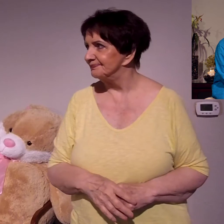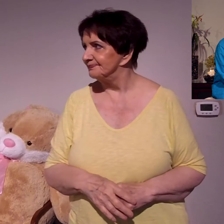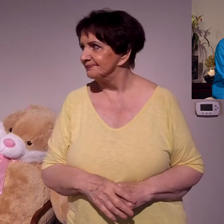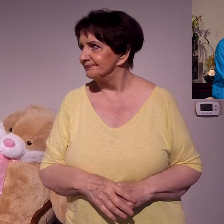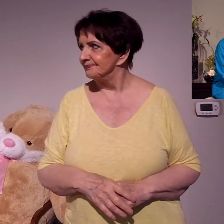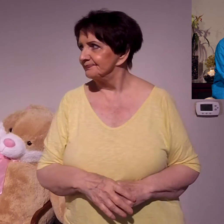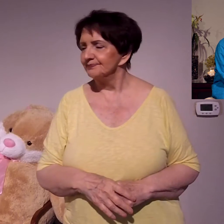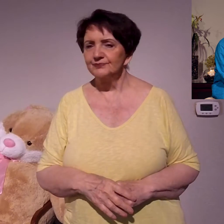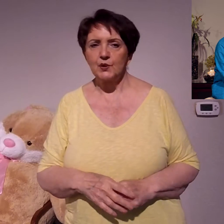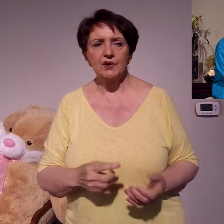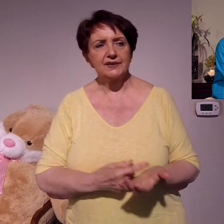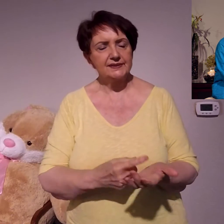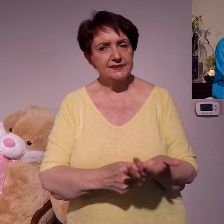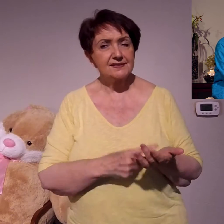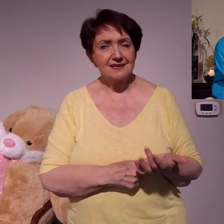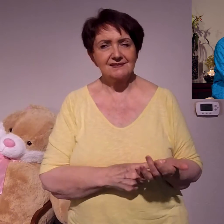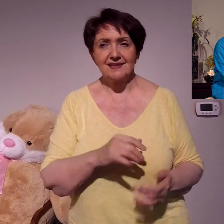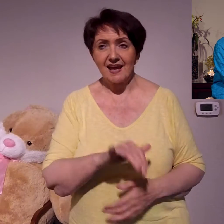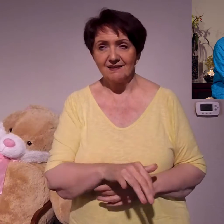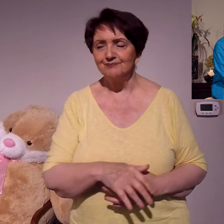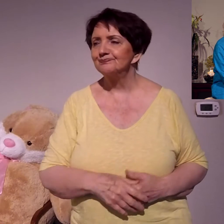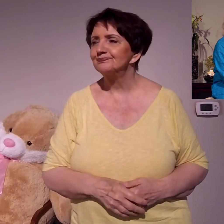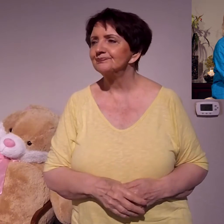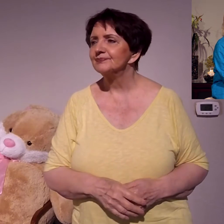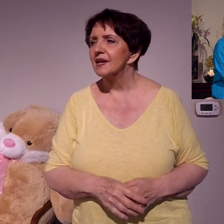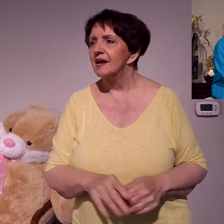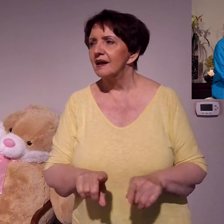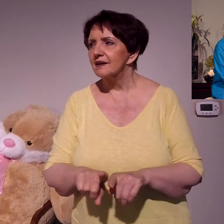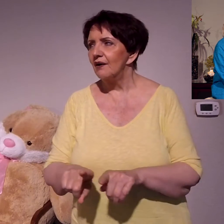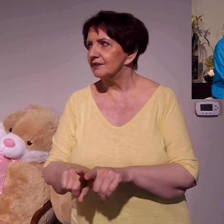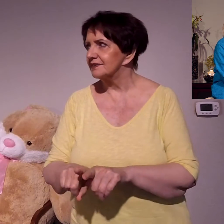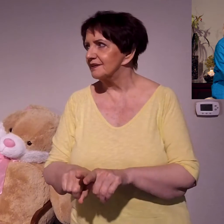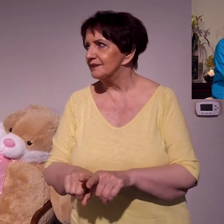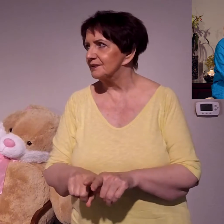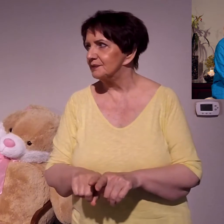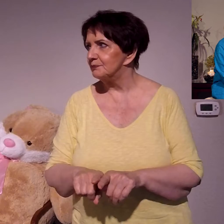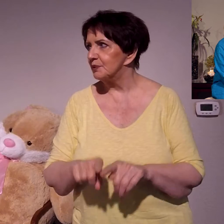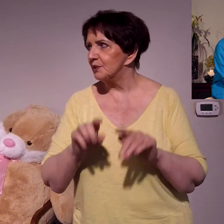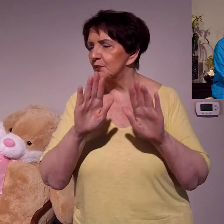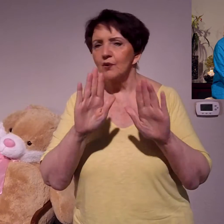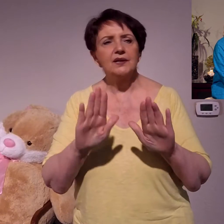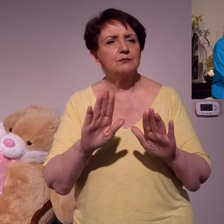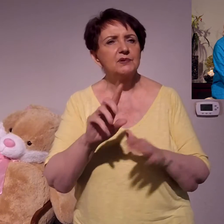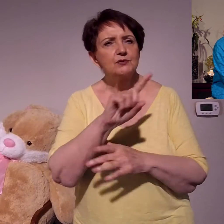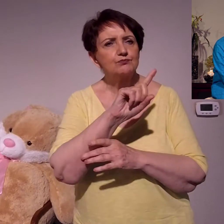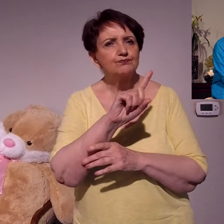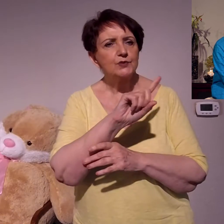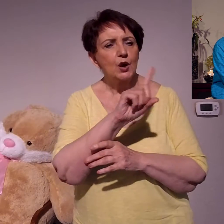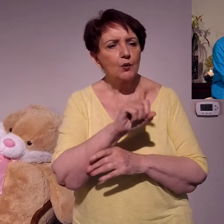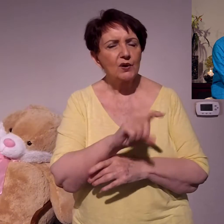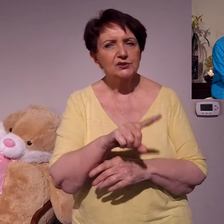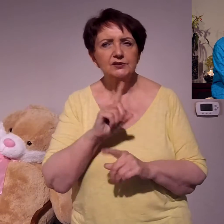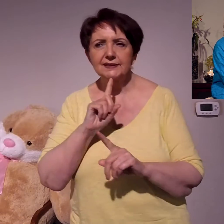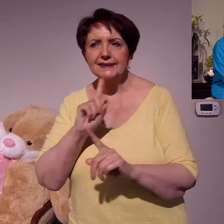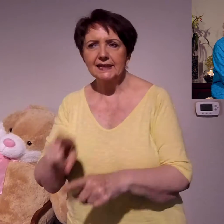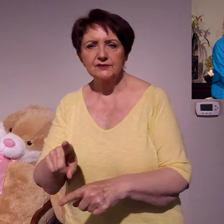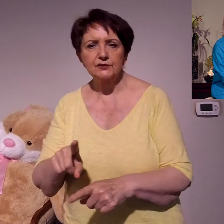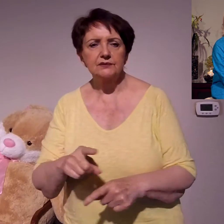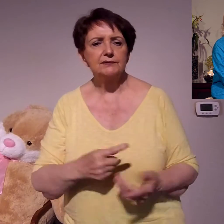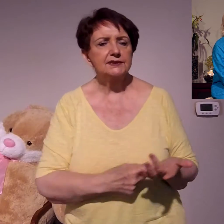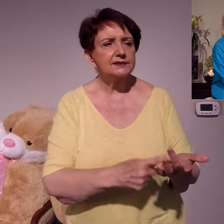And so we're going to talk a little bit about that. And then we also want to we thought it would be great to just do a Q&A to talk about